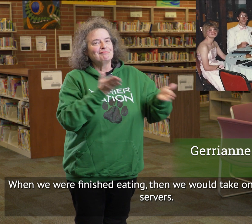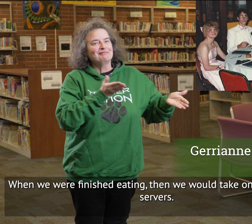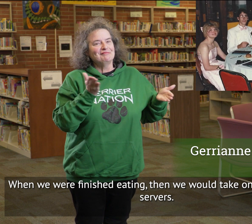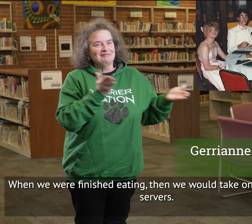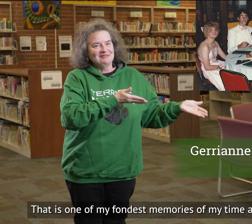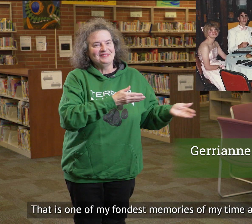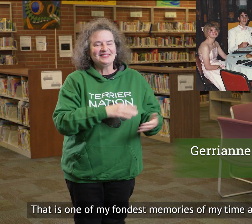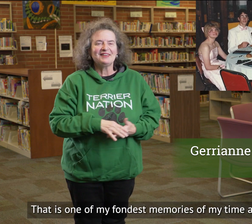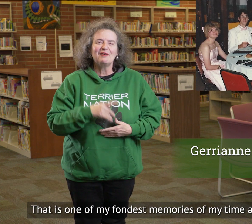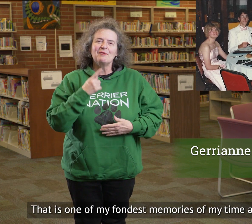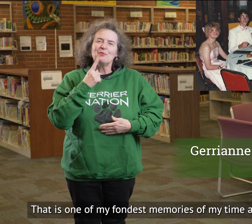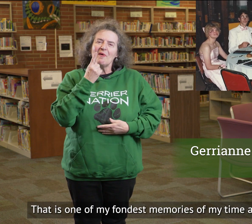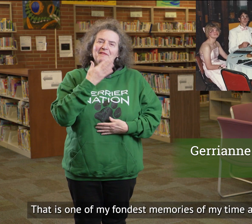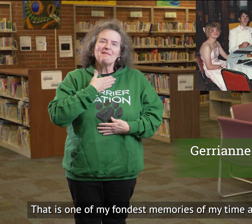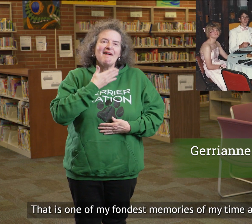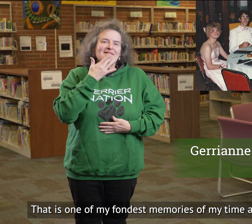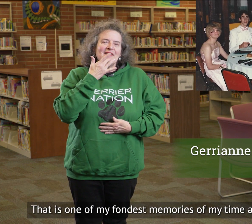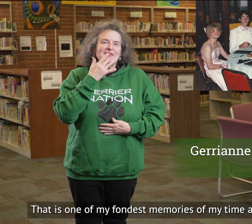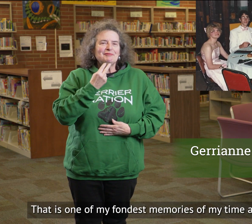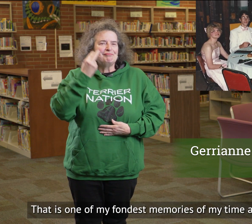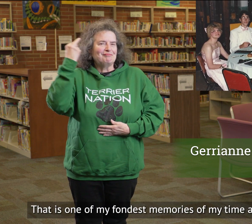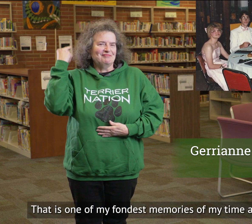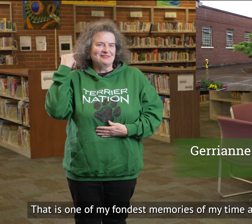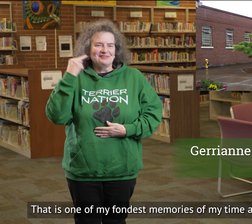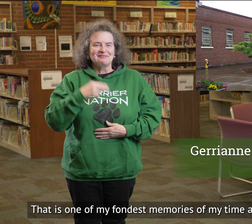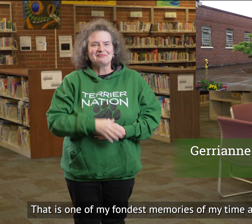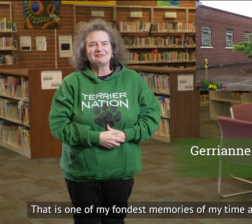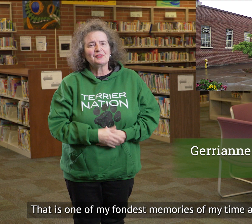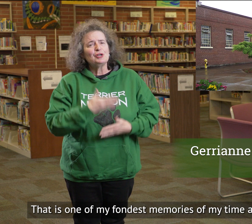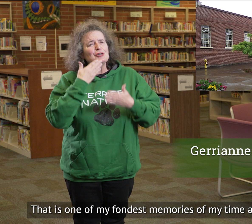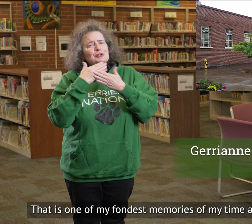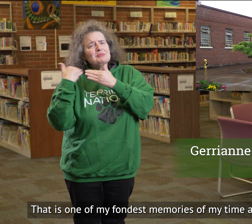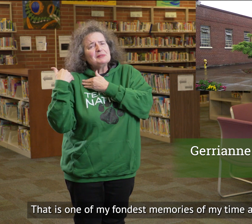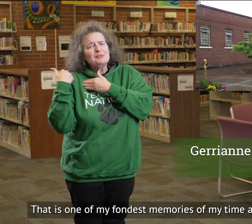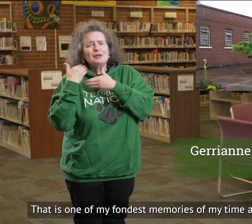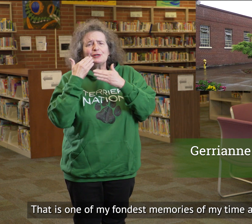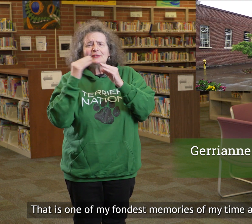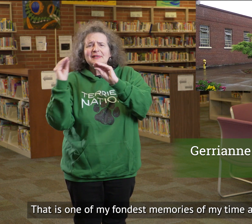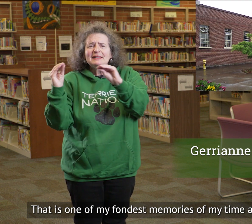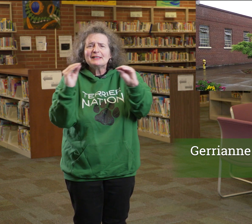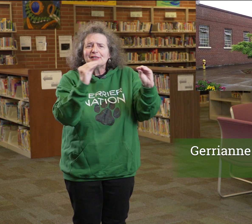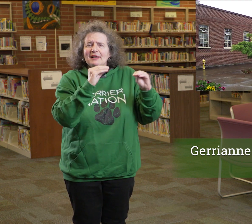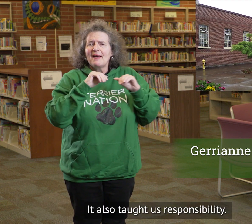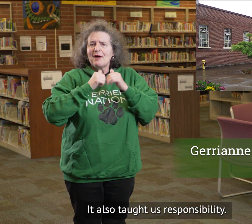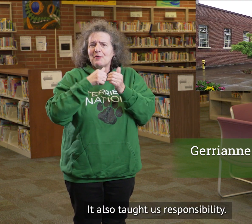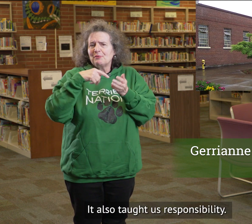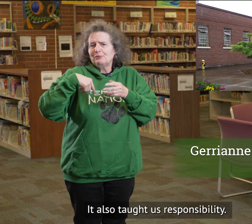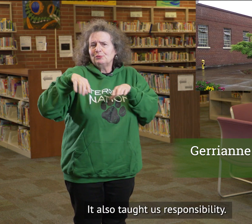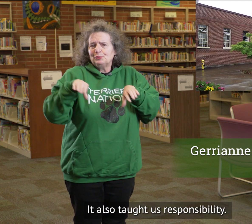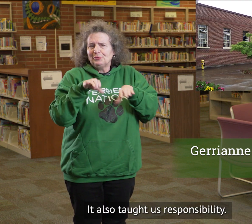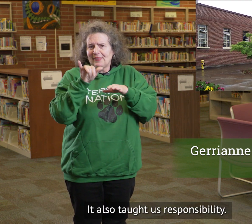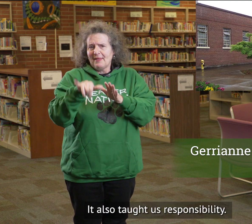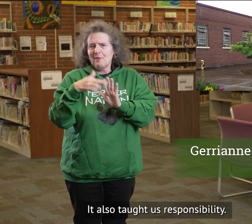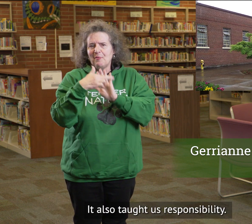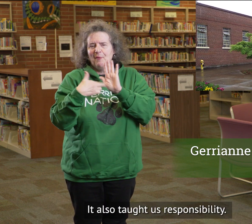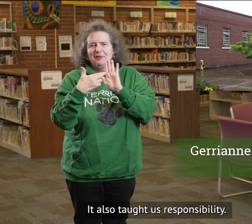servers. That is one of my fondest memories of my time at WSD. It also taught us